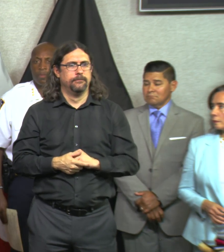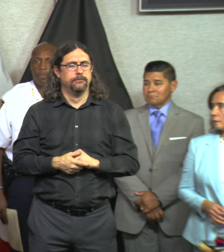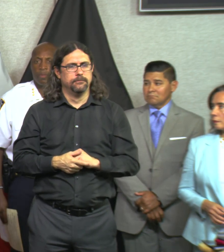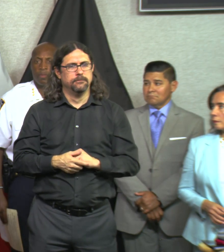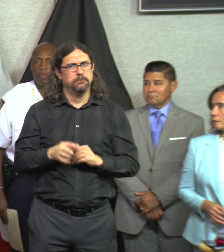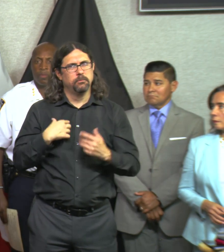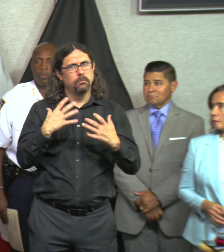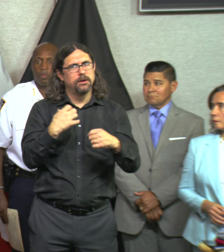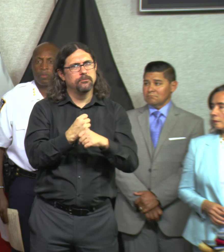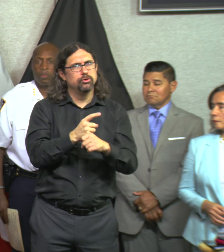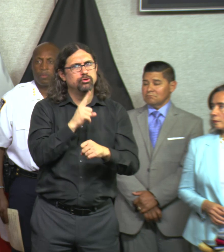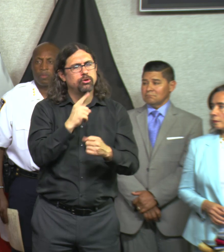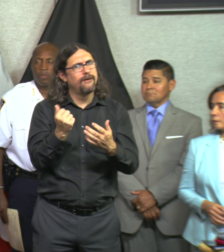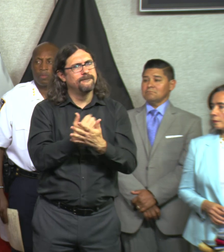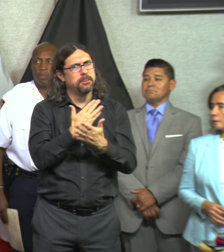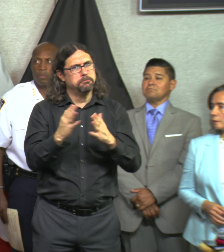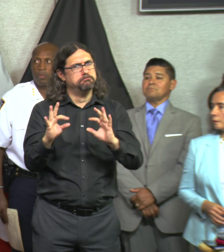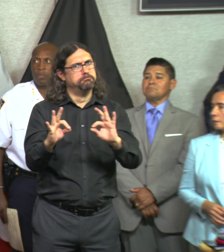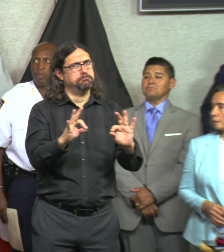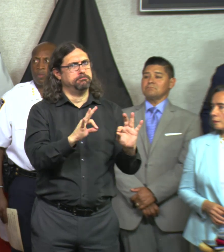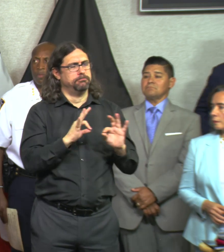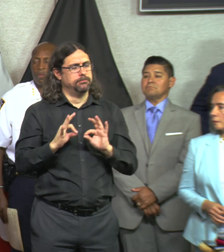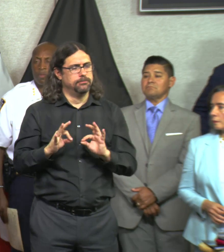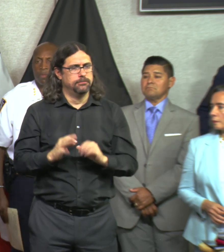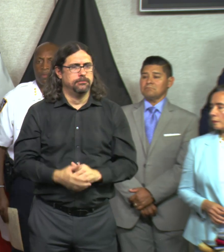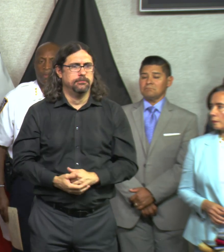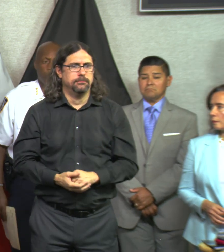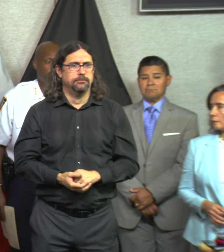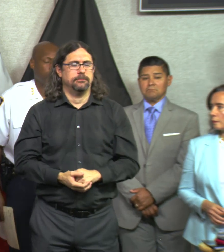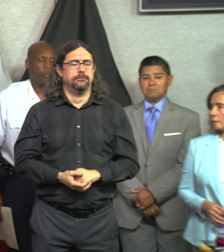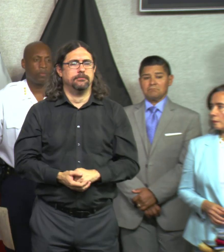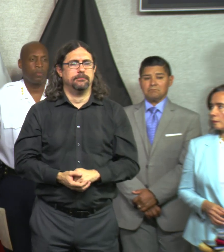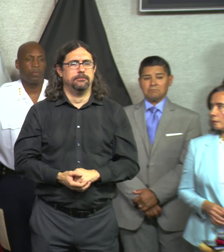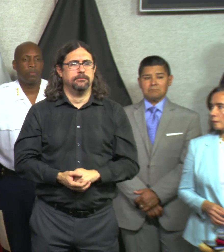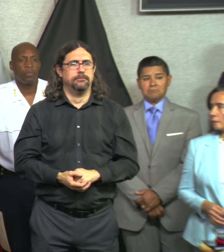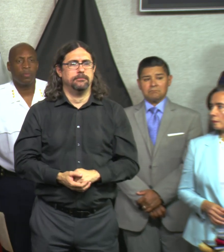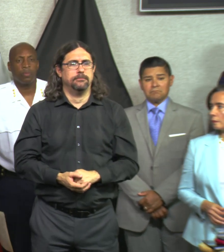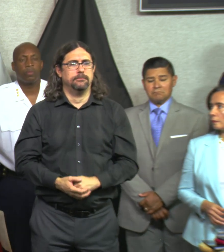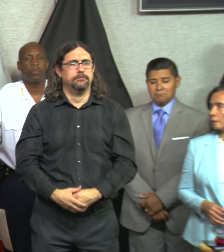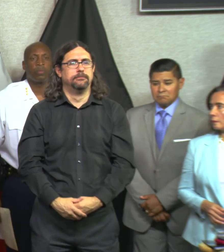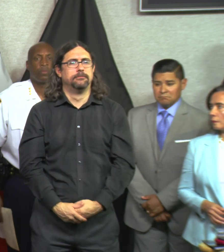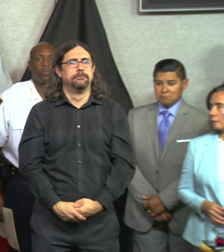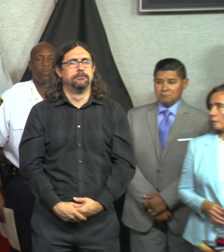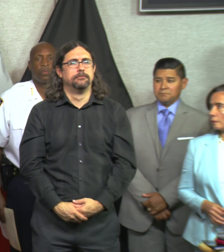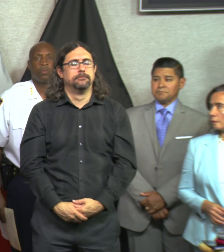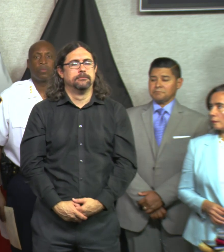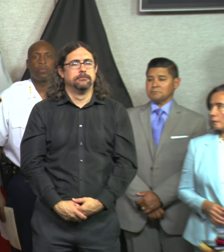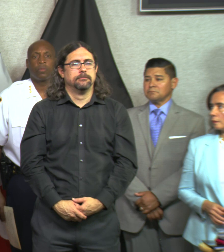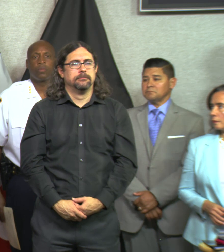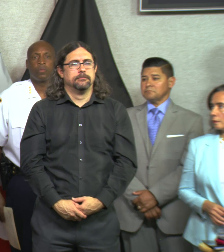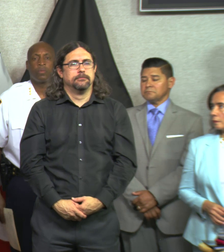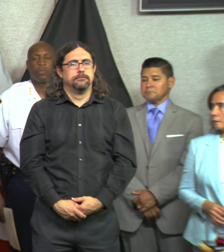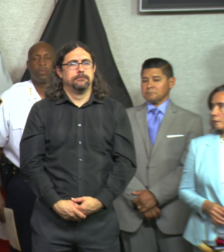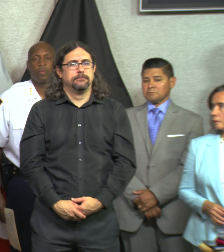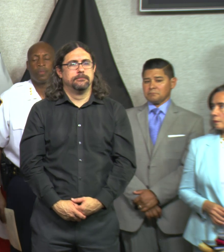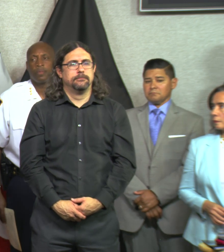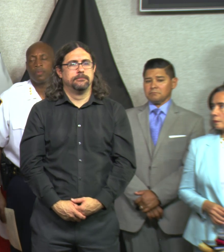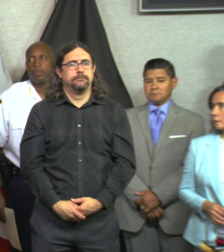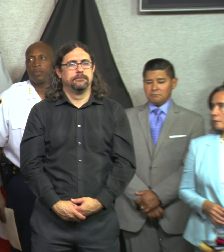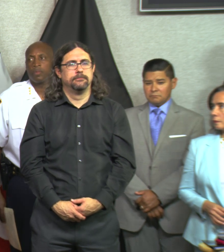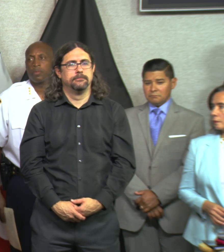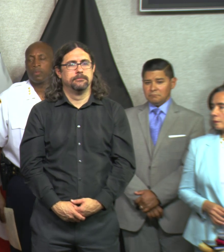said back on Tuesday, I'll say it again today, that people should not